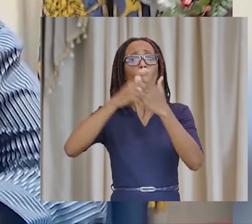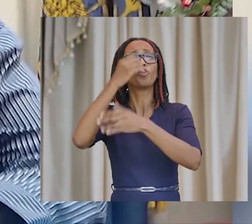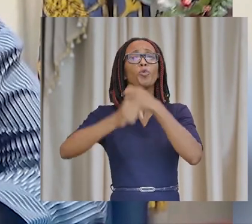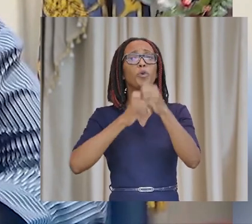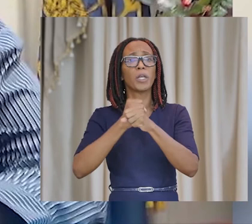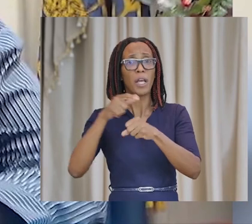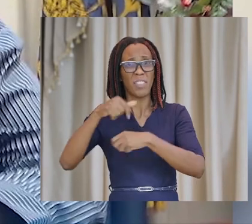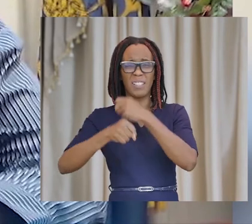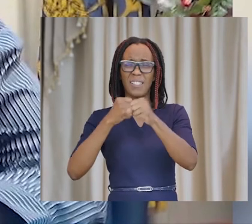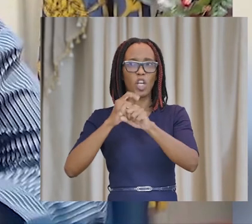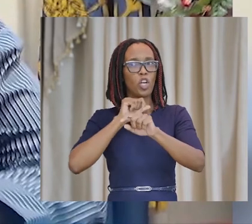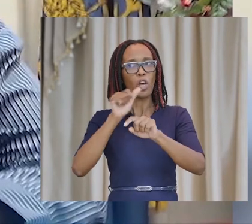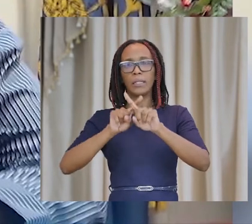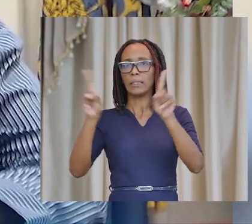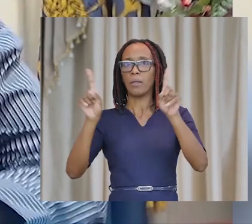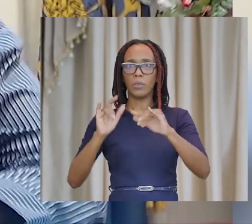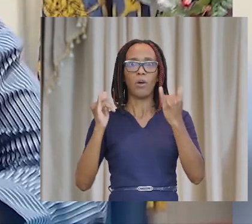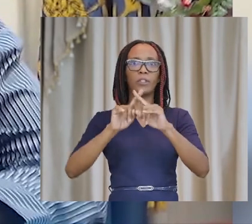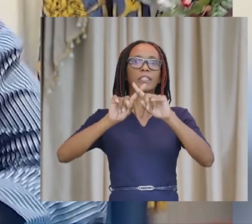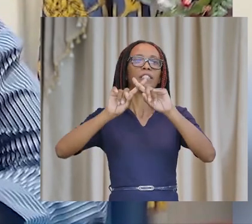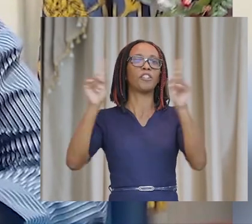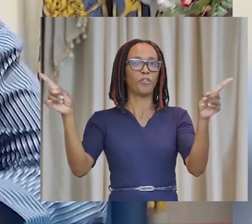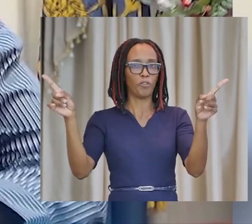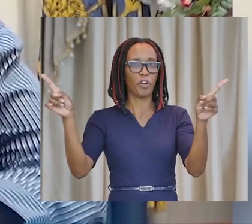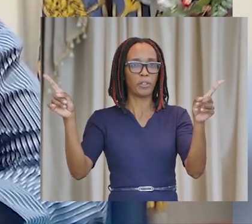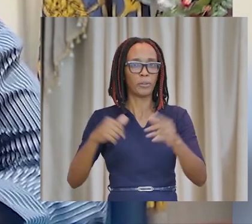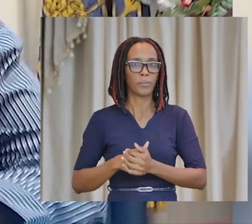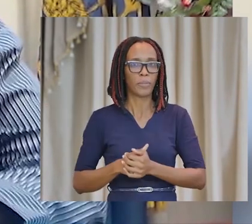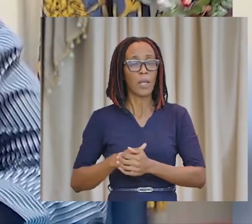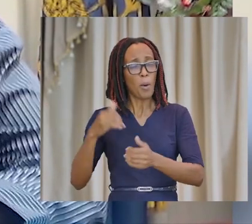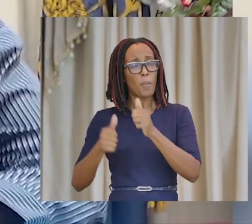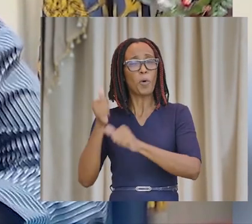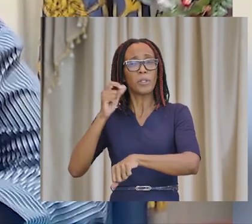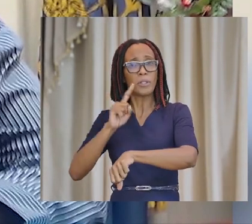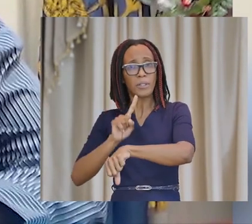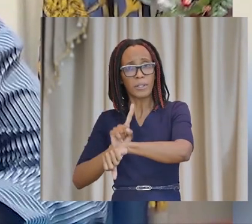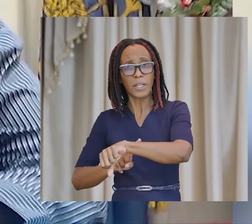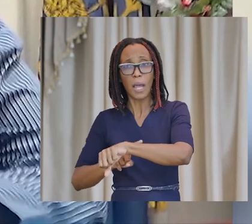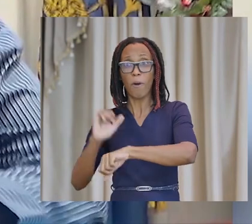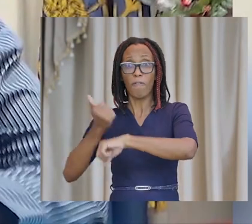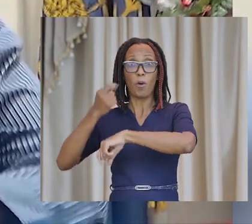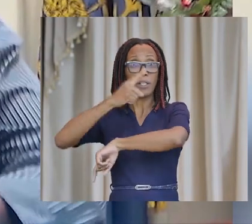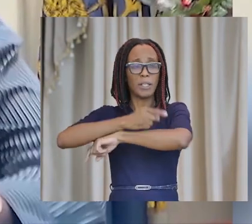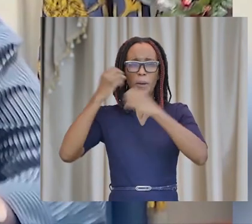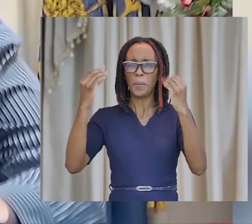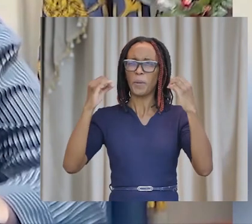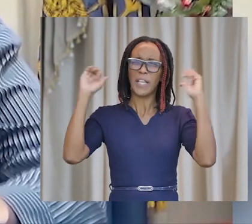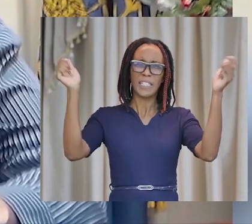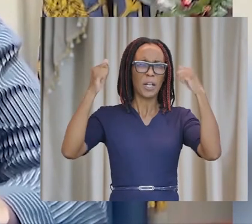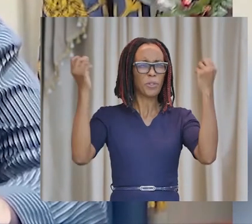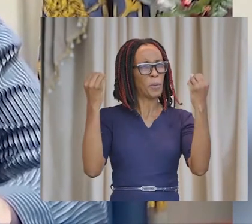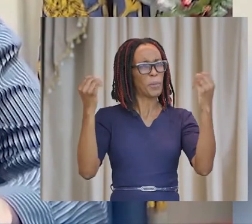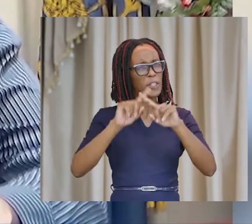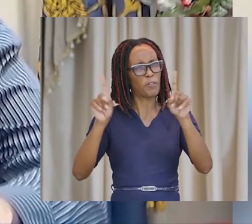festivities are a marked departure from the usual flurry of activities that take place on and around Founders Day. But I am